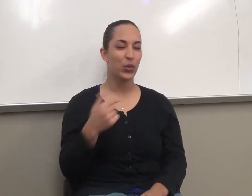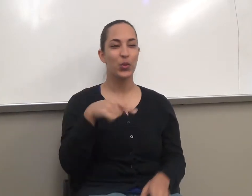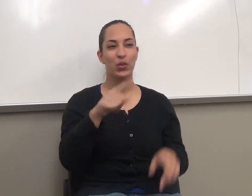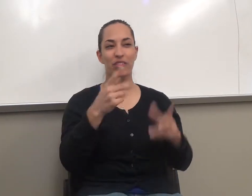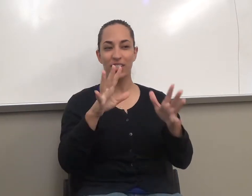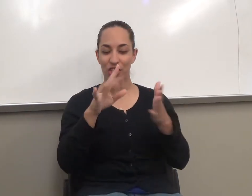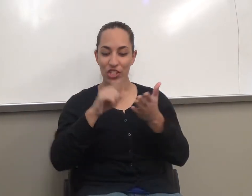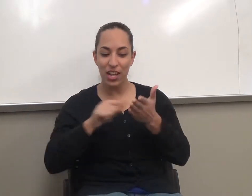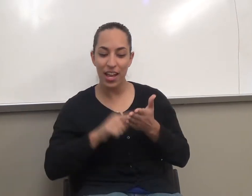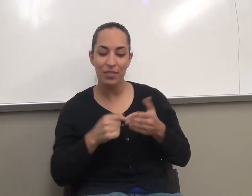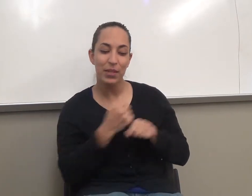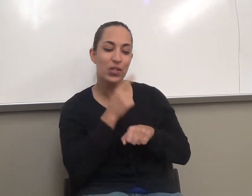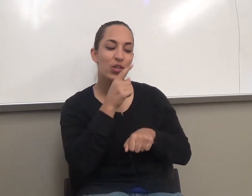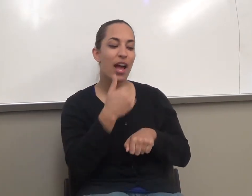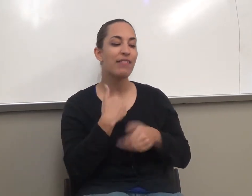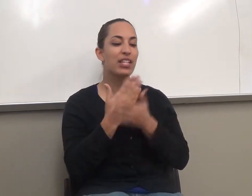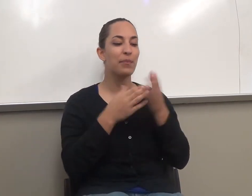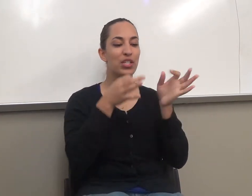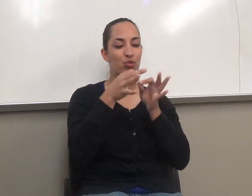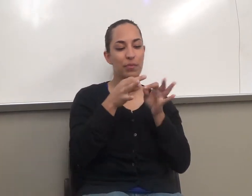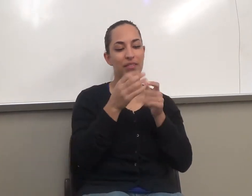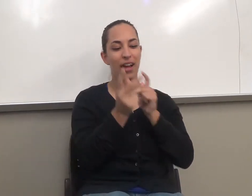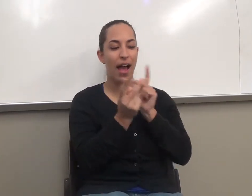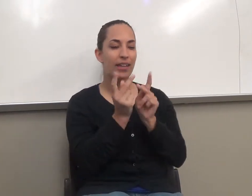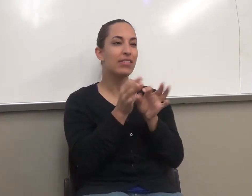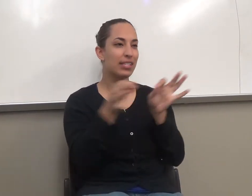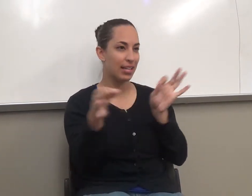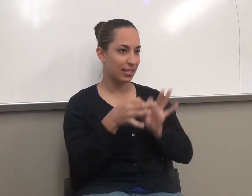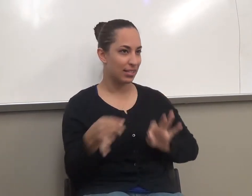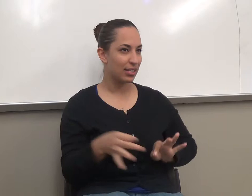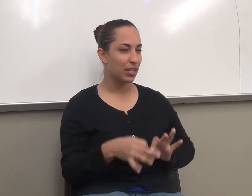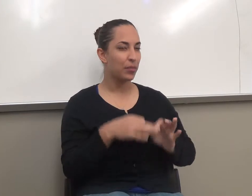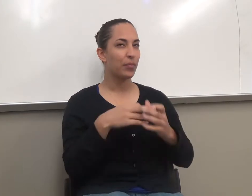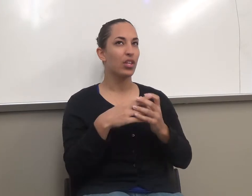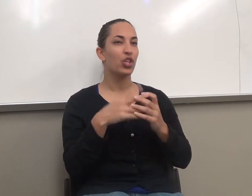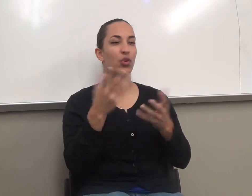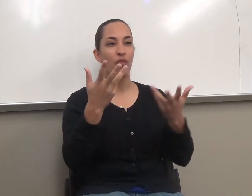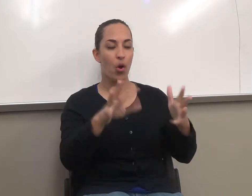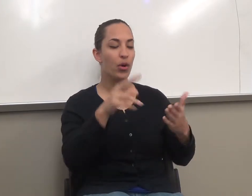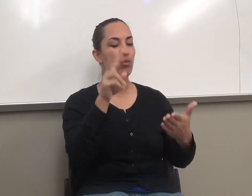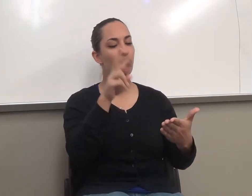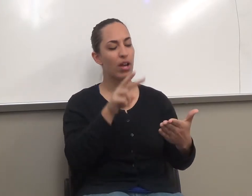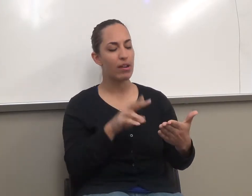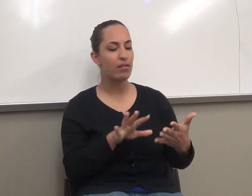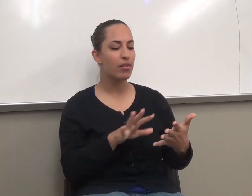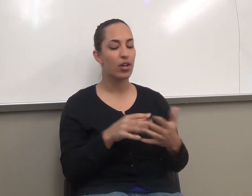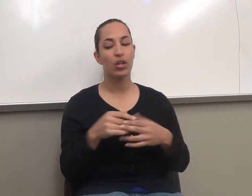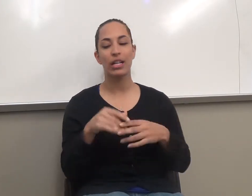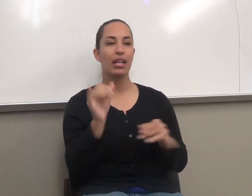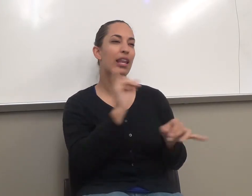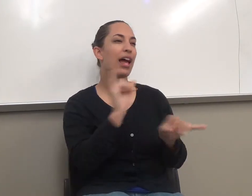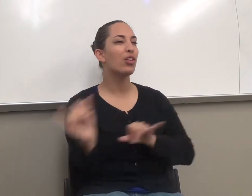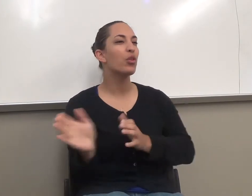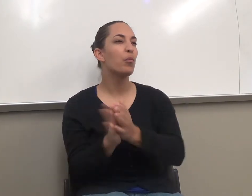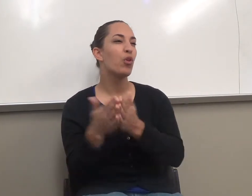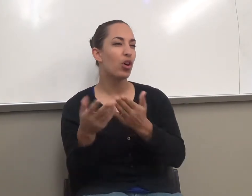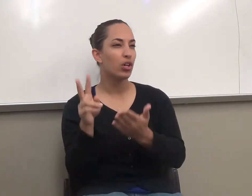descriptive sentences like we talked about, some like you talked about and read in your book, some kind of descriptive language,